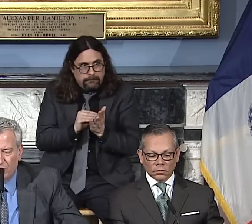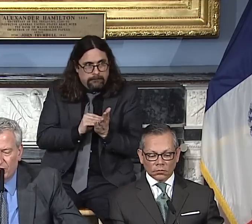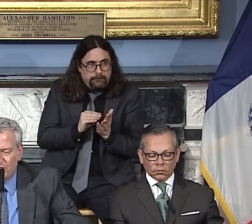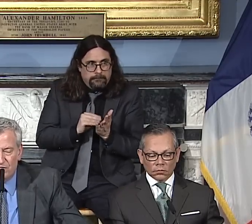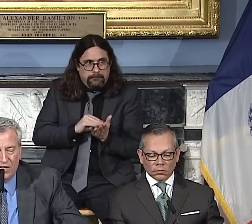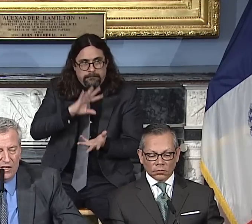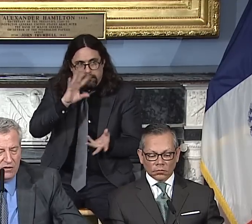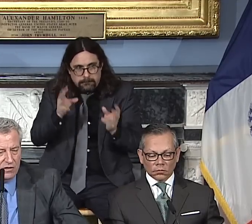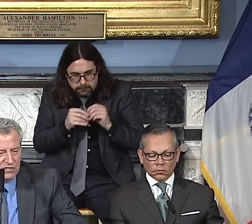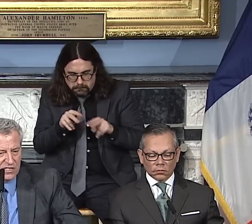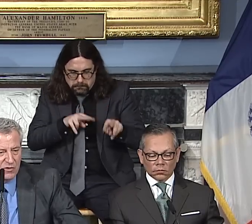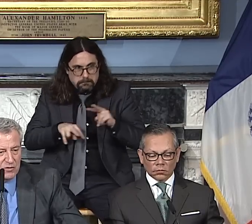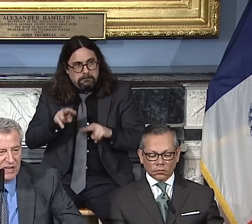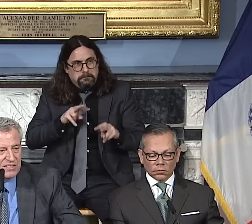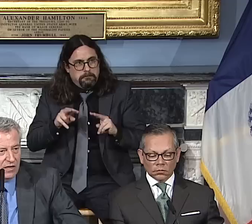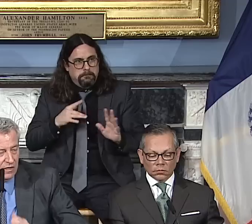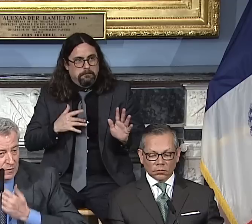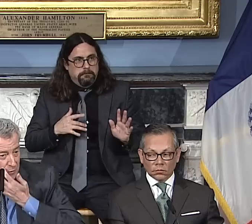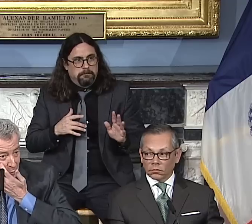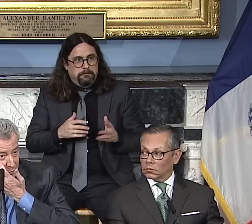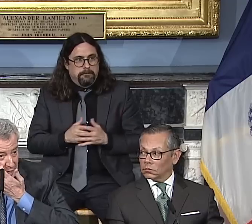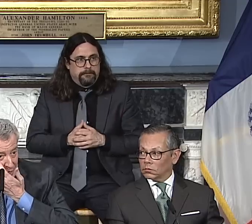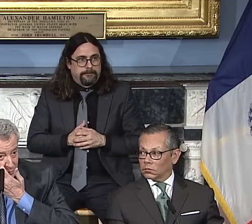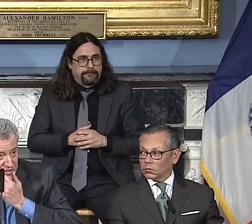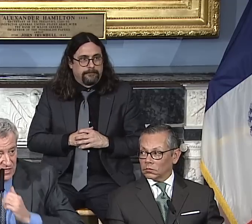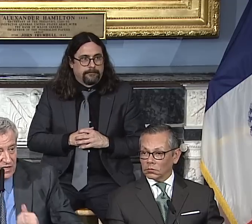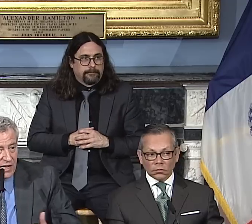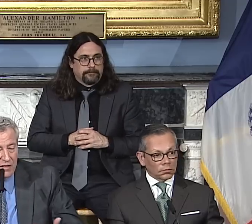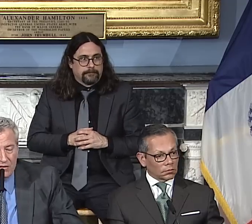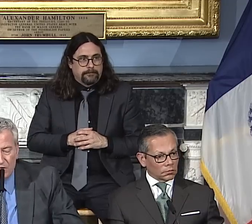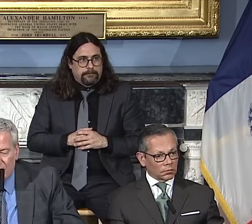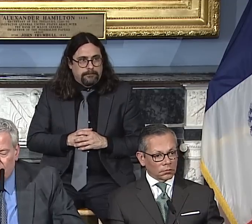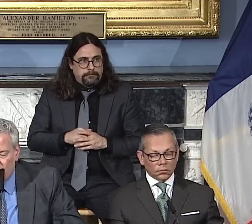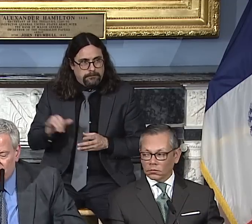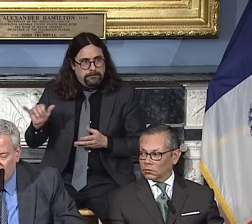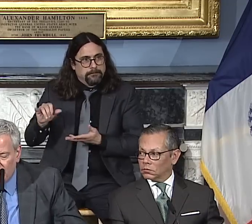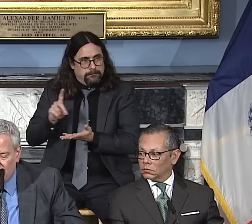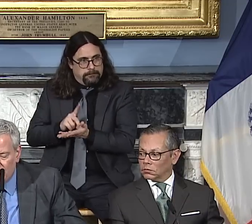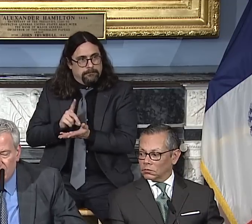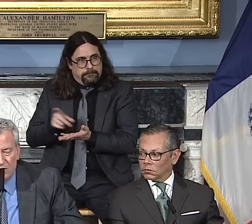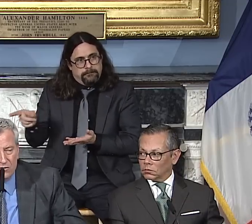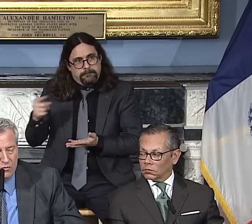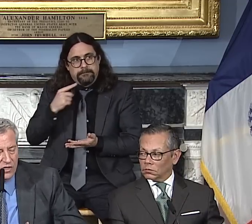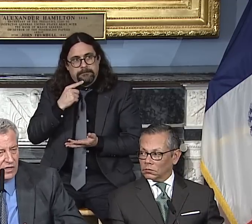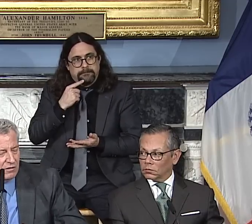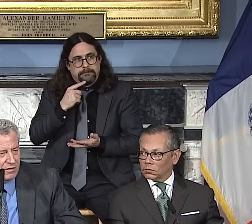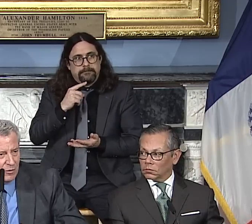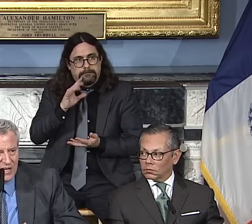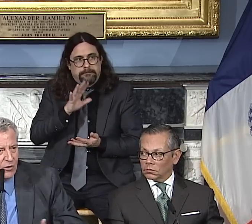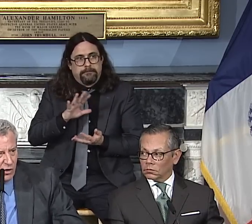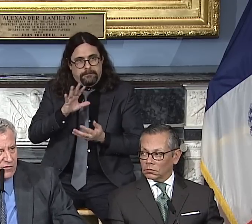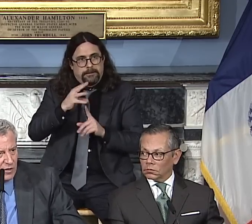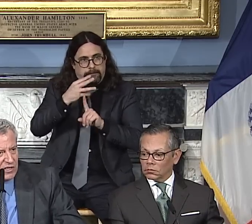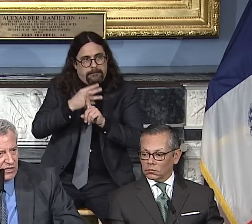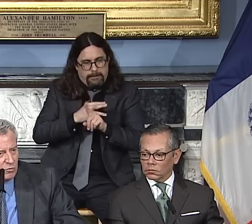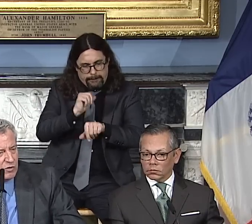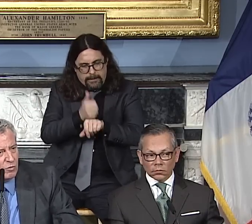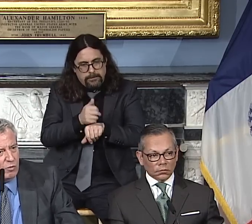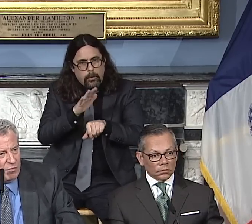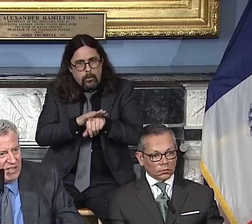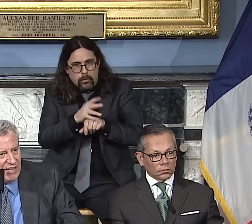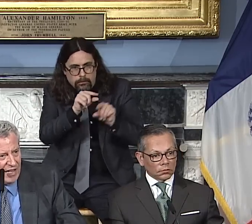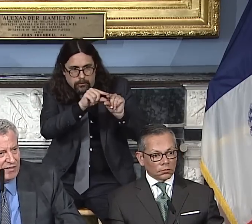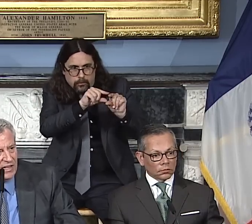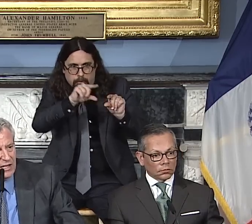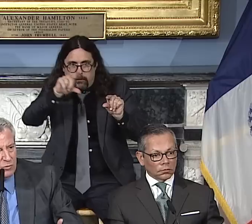Barbeau very quickly said 6 months based on the growth pattern we're seeing and the time it would take to really come down off it. I mean,